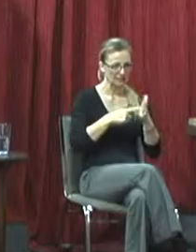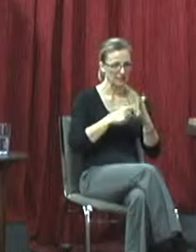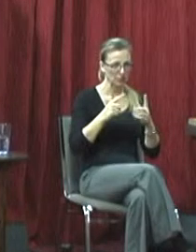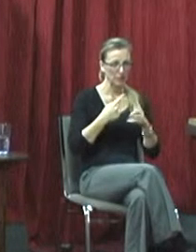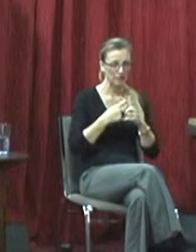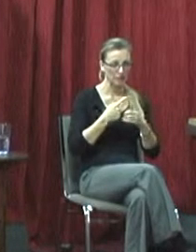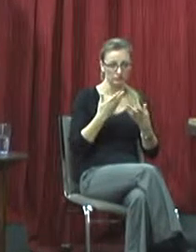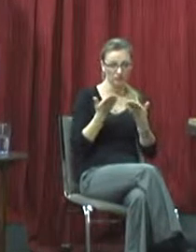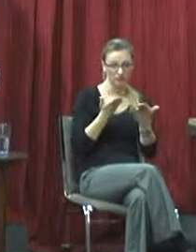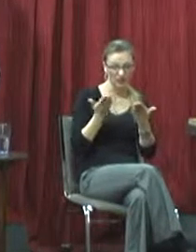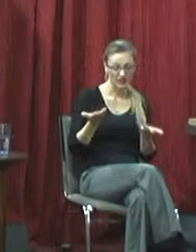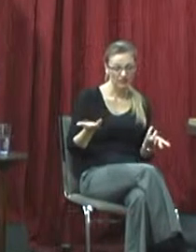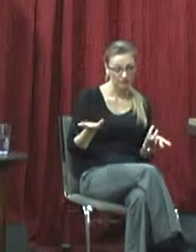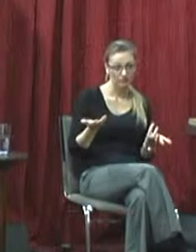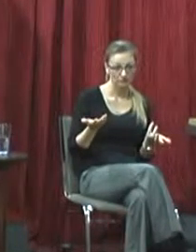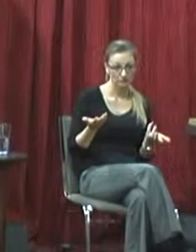servant,